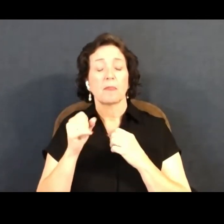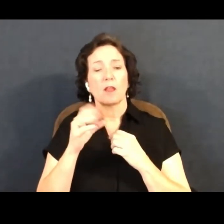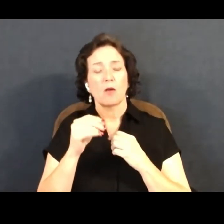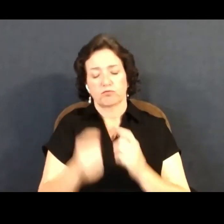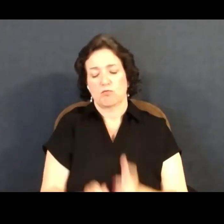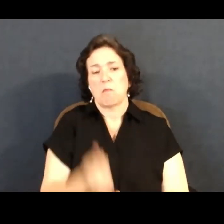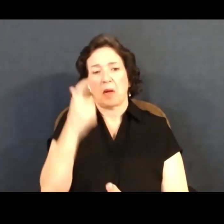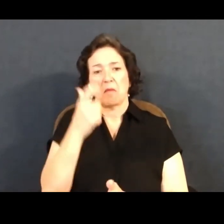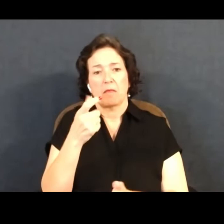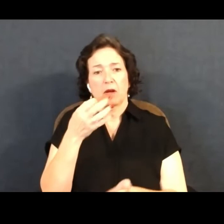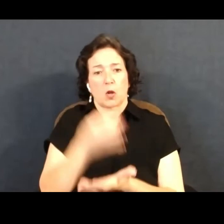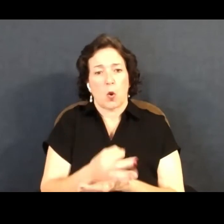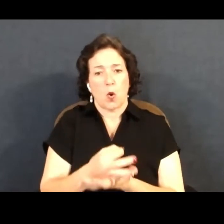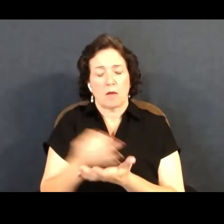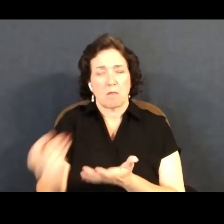was tossed.